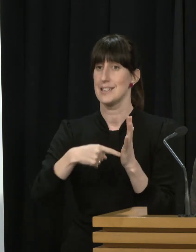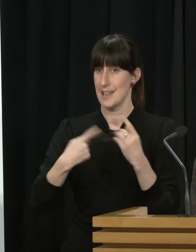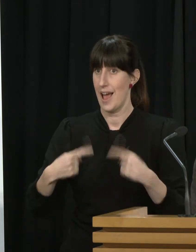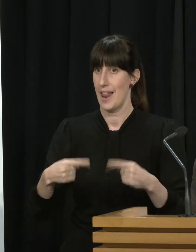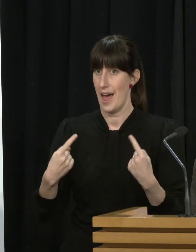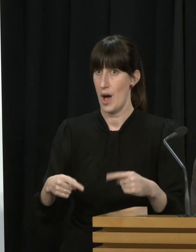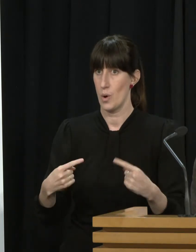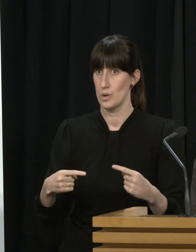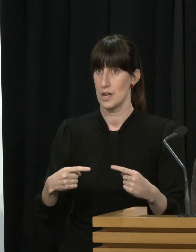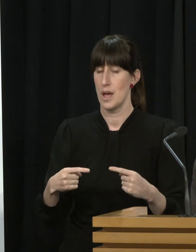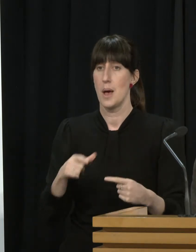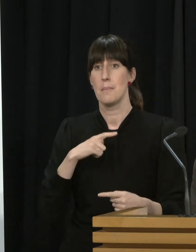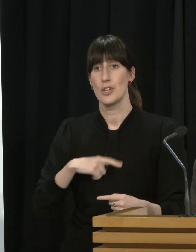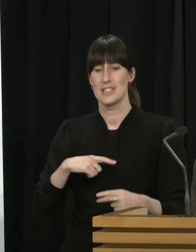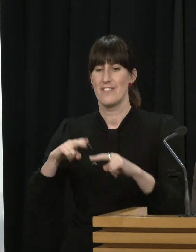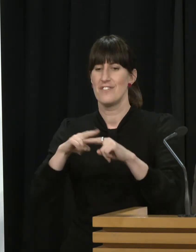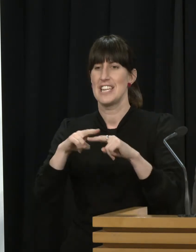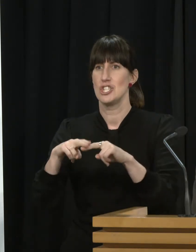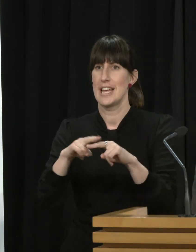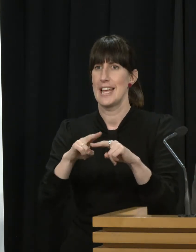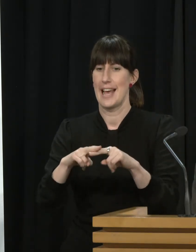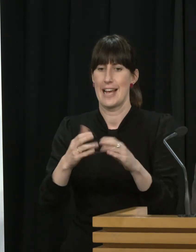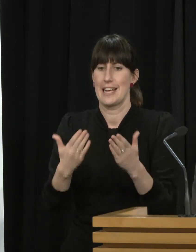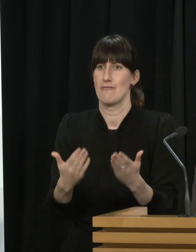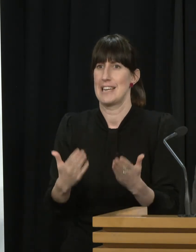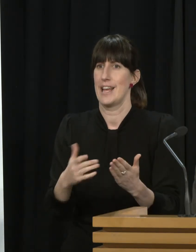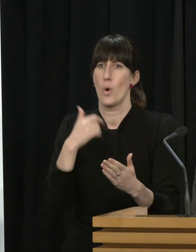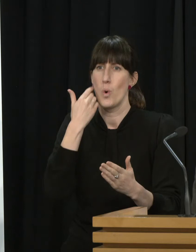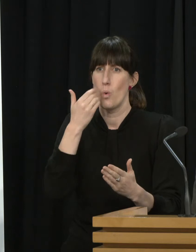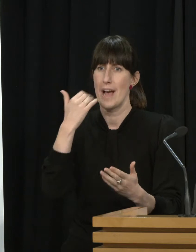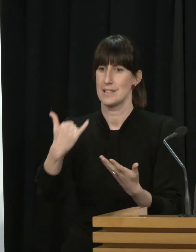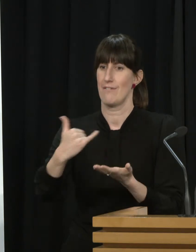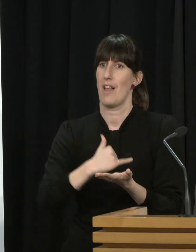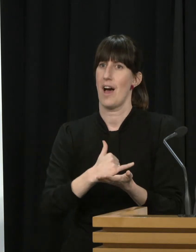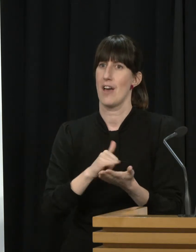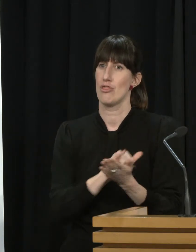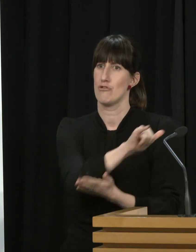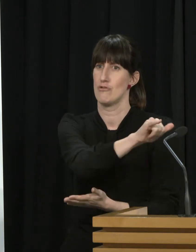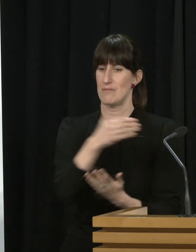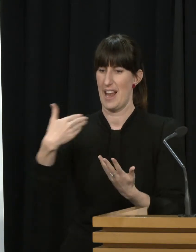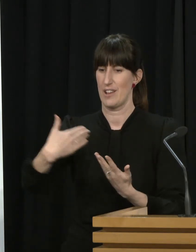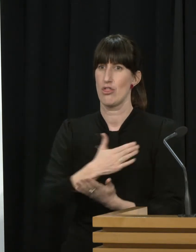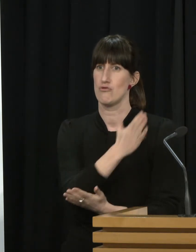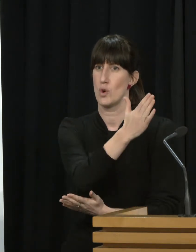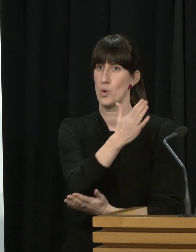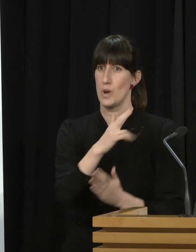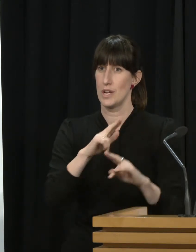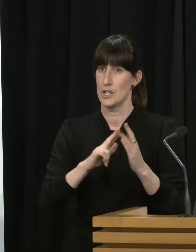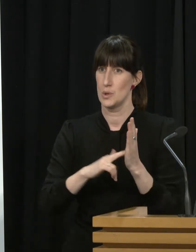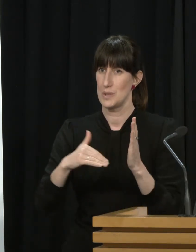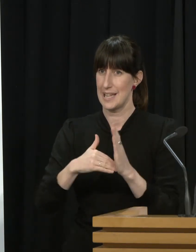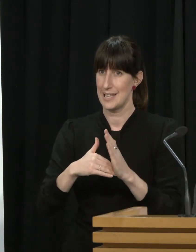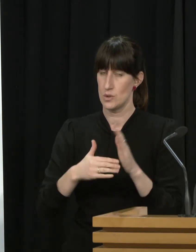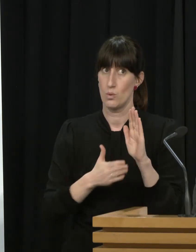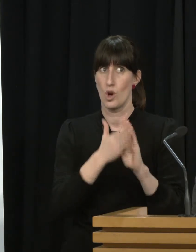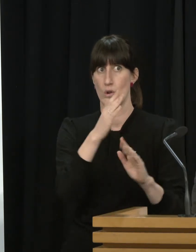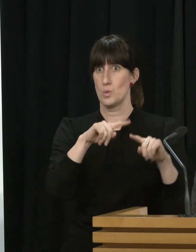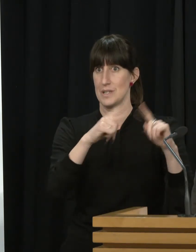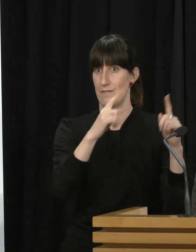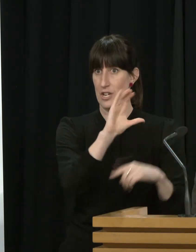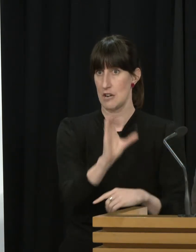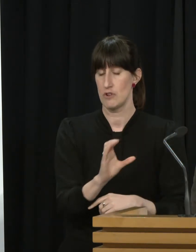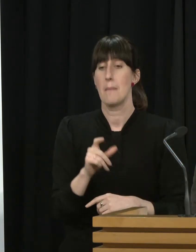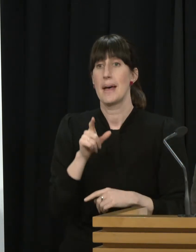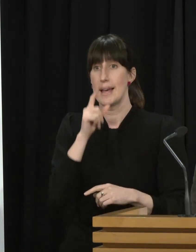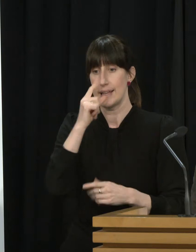no way out of Fiji for anybody that's currently there. The government's continuously reviewing these border settings to ensure that COVID-19 is